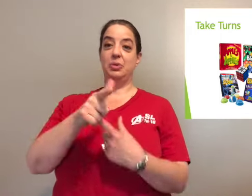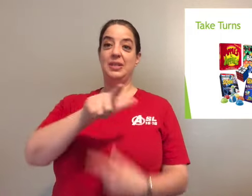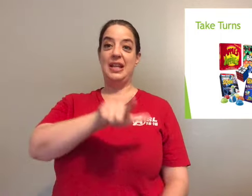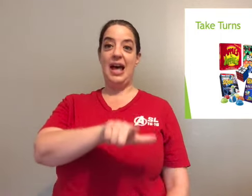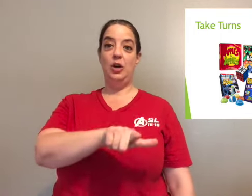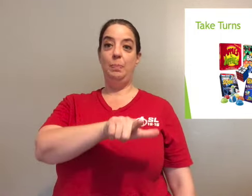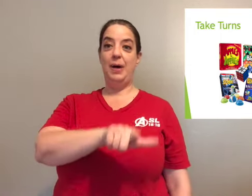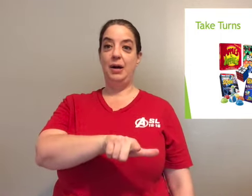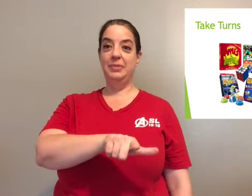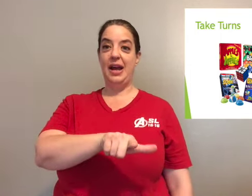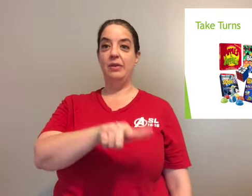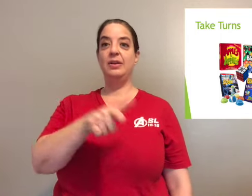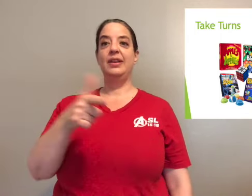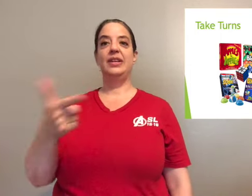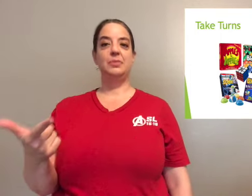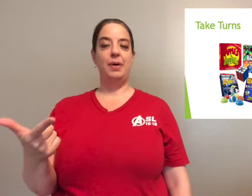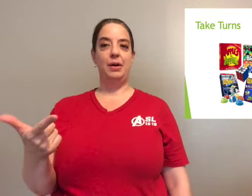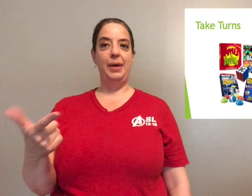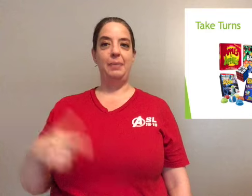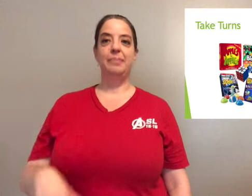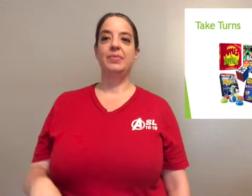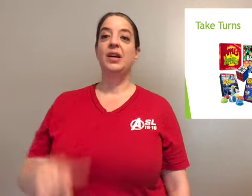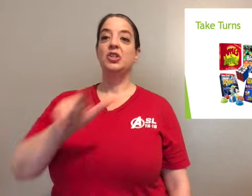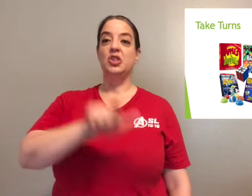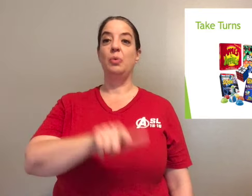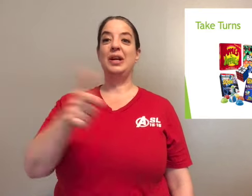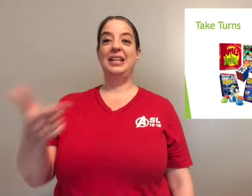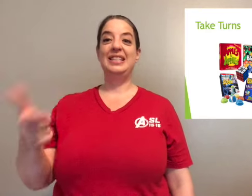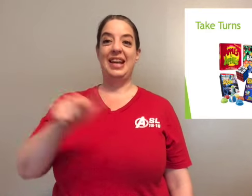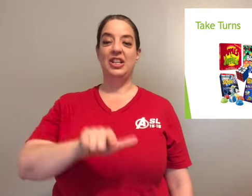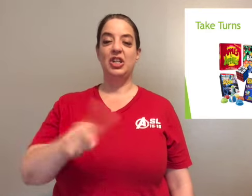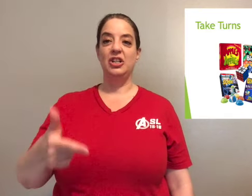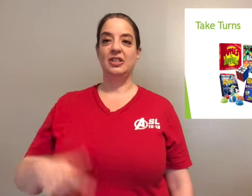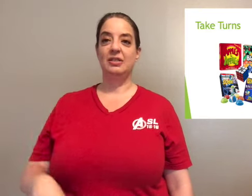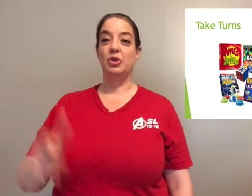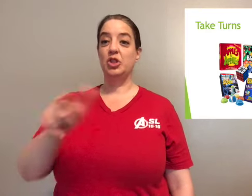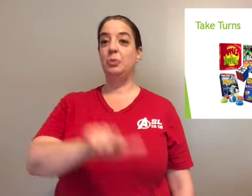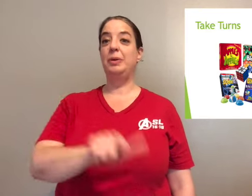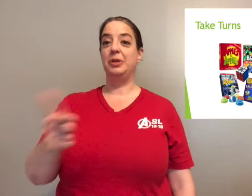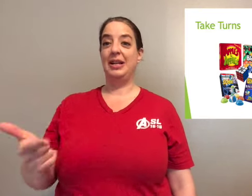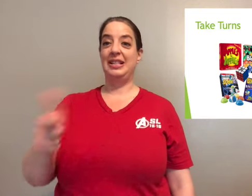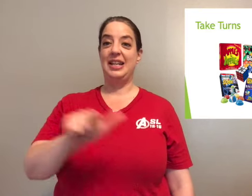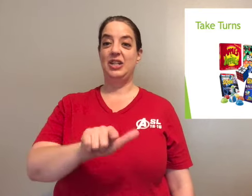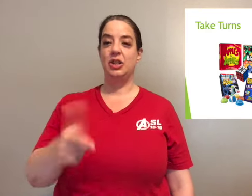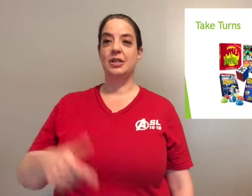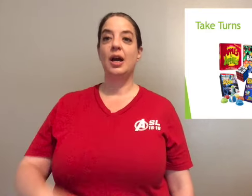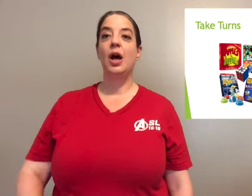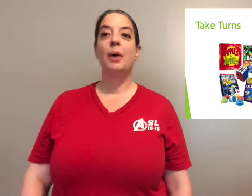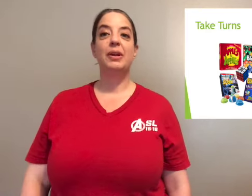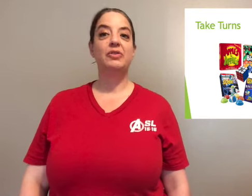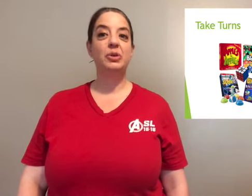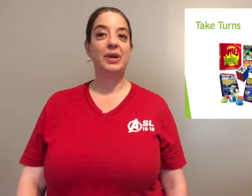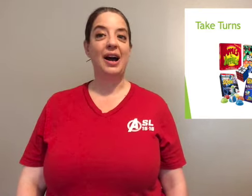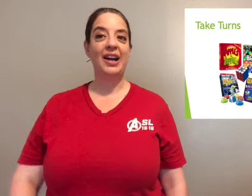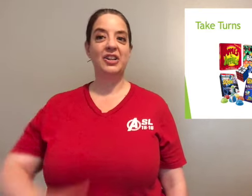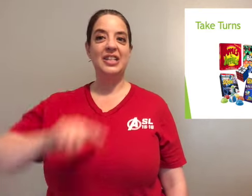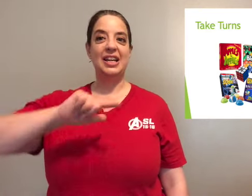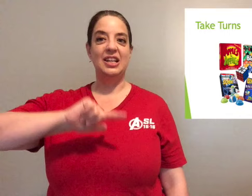it's an L, palm down, and then it's palm up. So we're going to take turns, or two people are going to take turns. But if you and I are taking